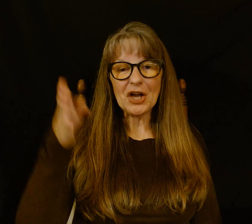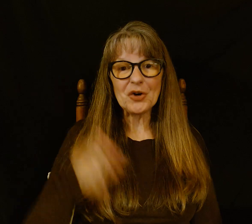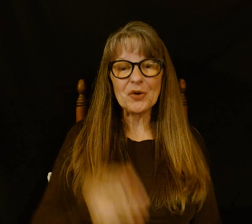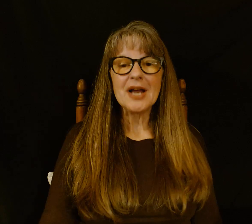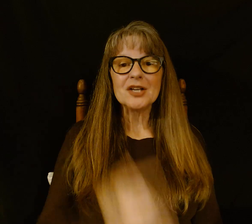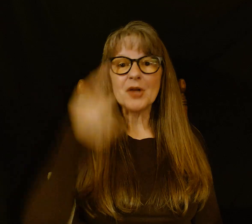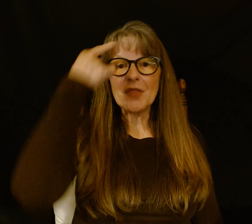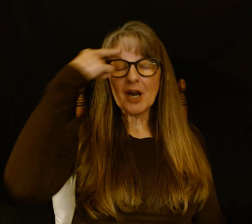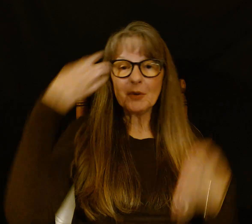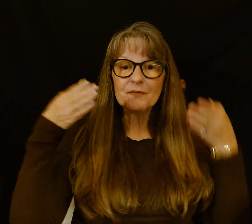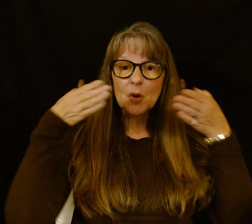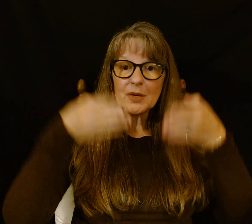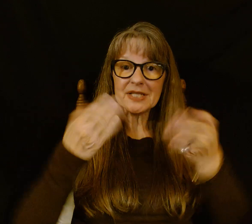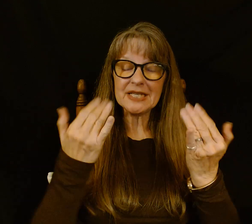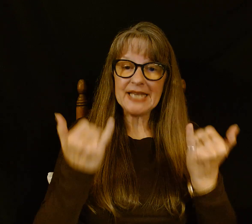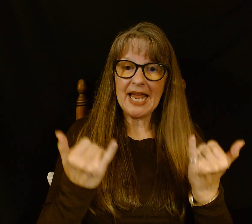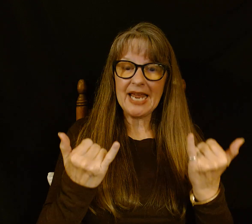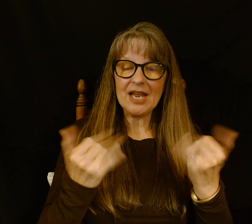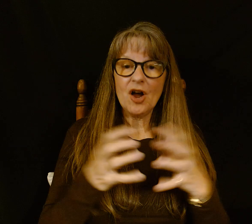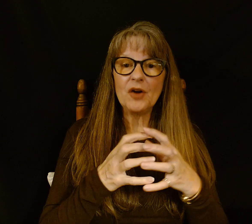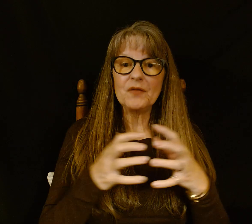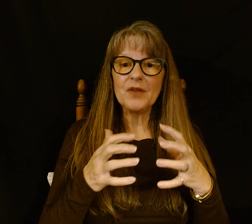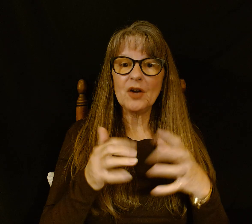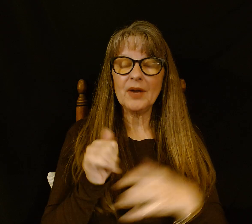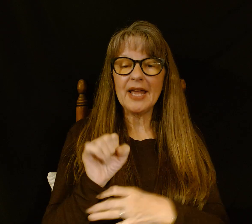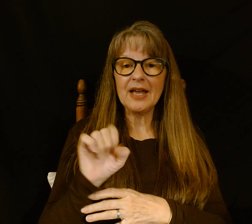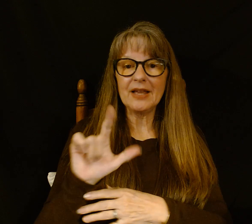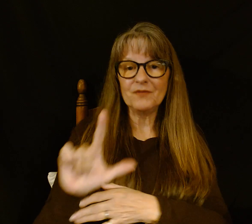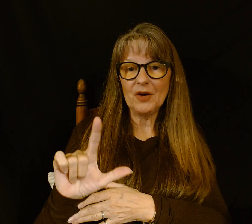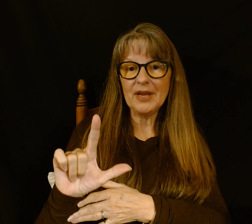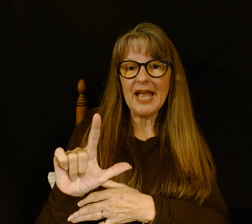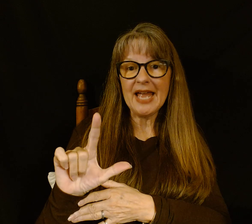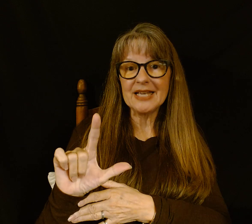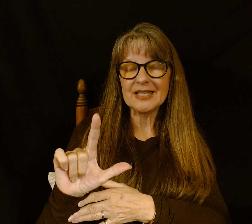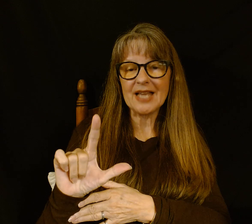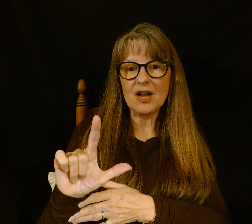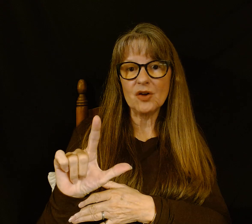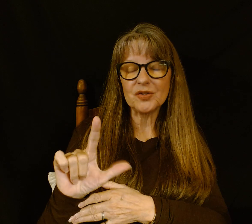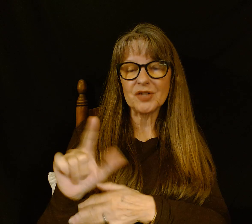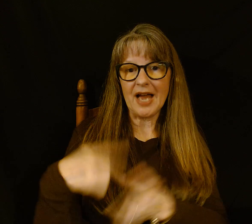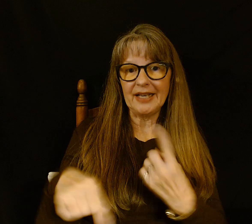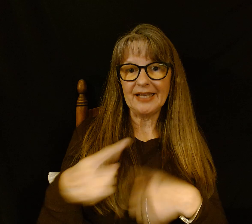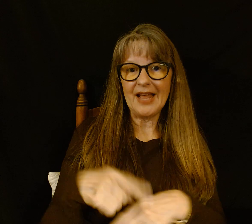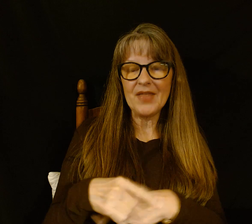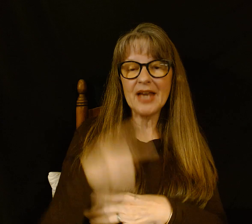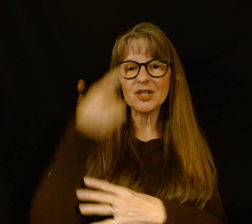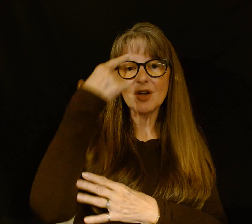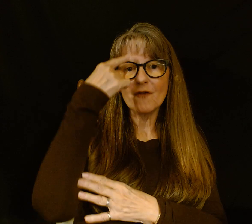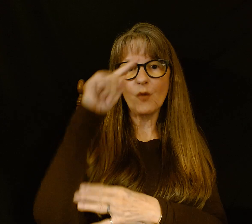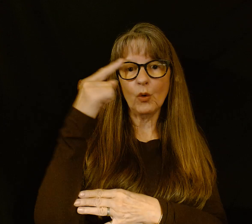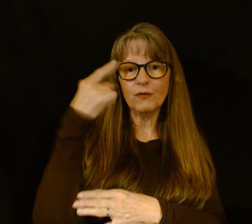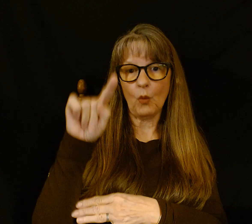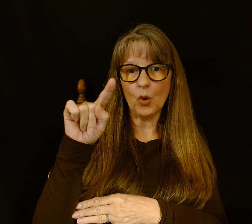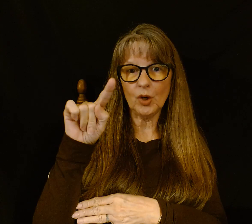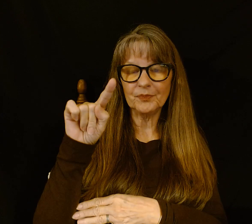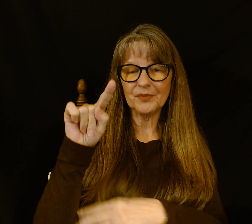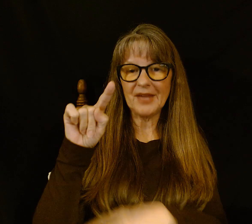Hello. So I thought I would focus today on a very ASL sign, and that is 4-4. And it